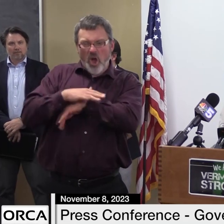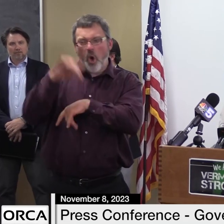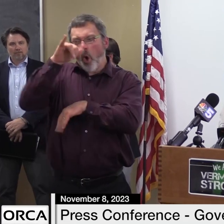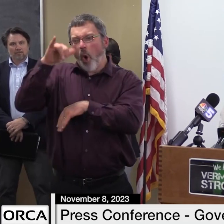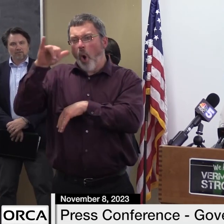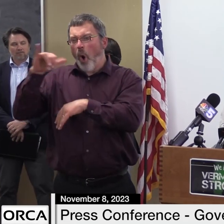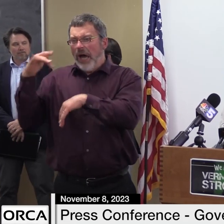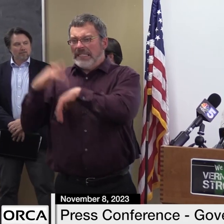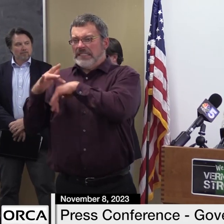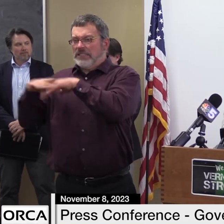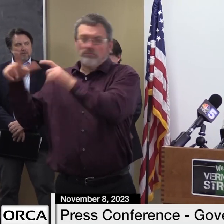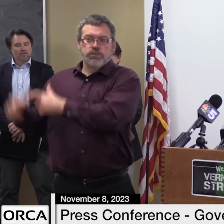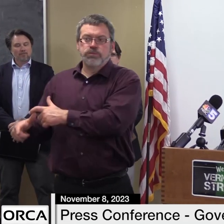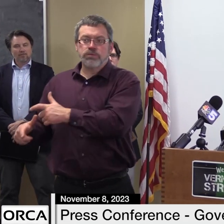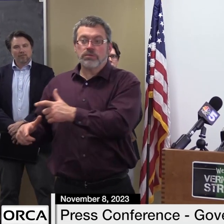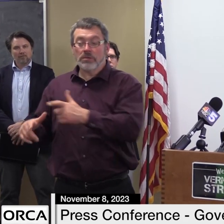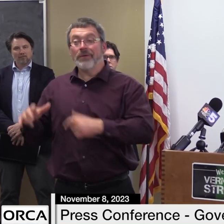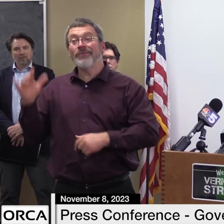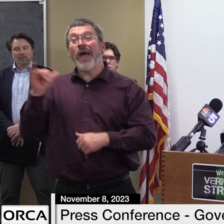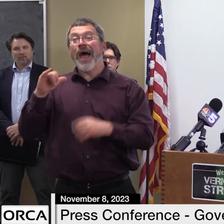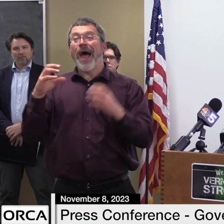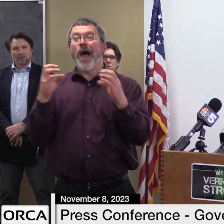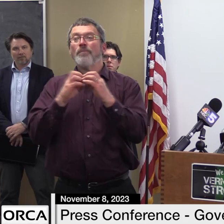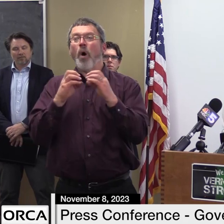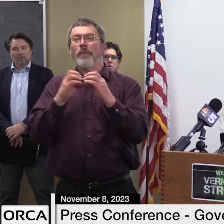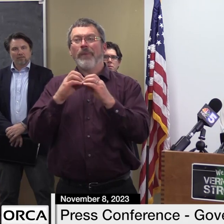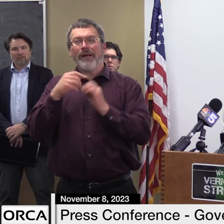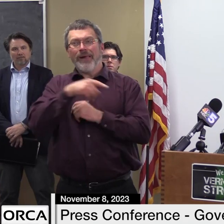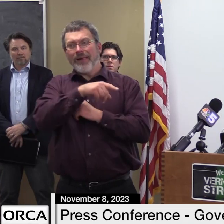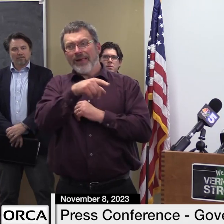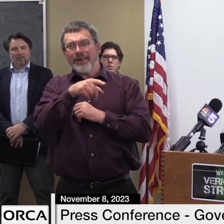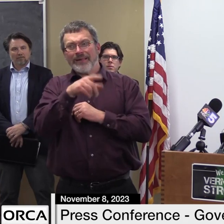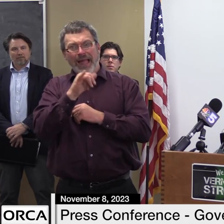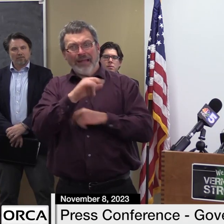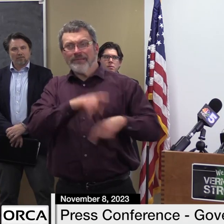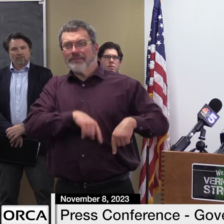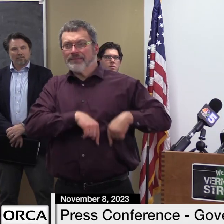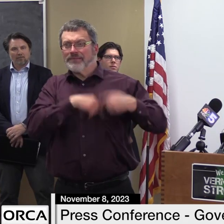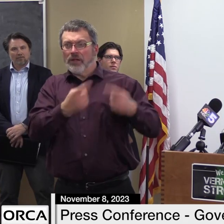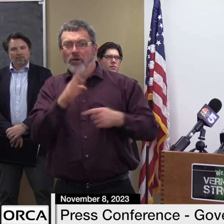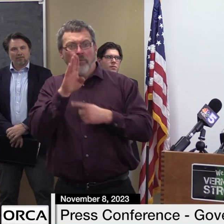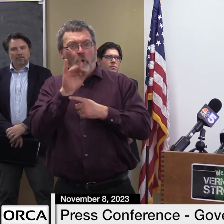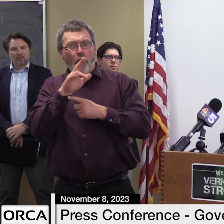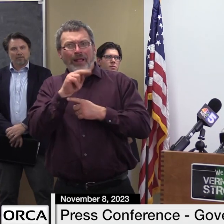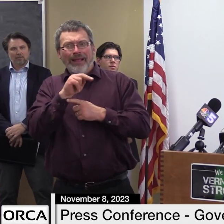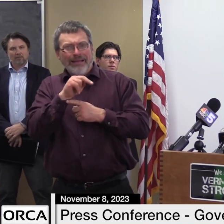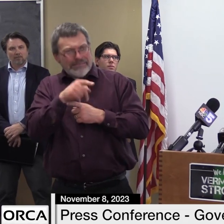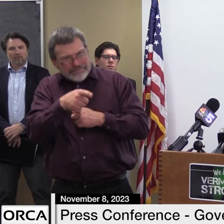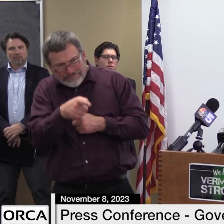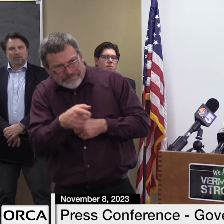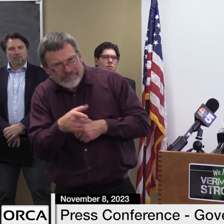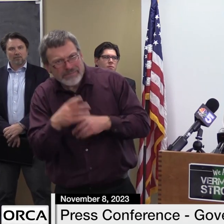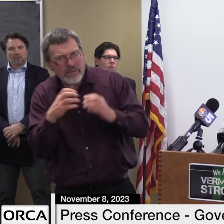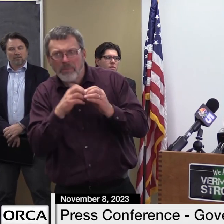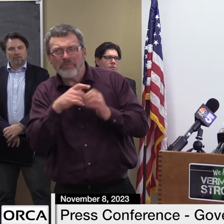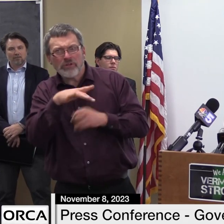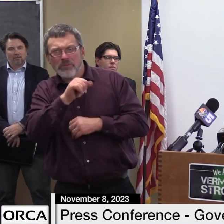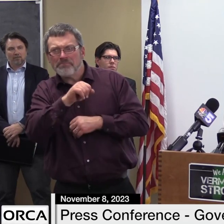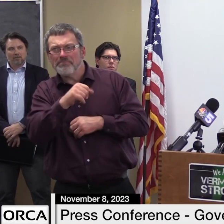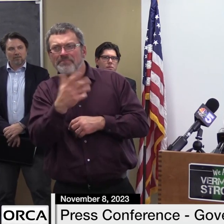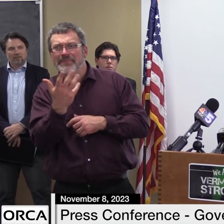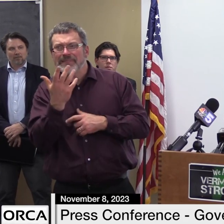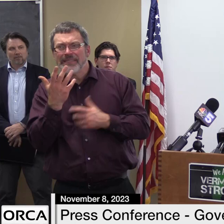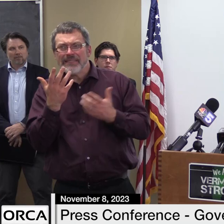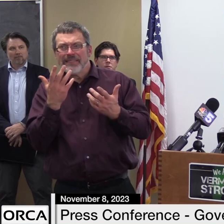month rent, but there's still, some have been removed, but there's still many homes there. Where do we stand in terms of the cleanup and